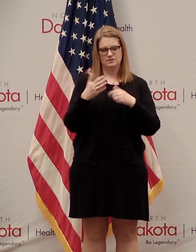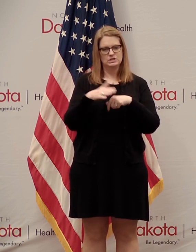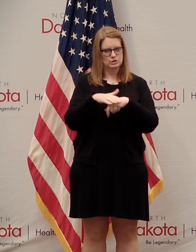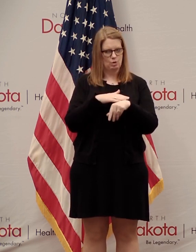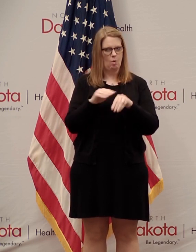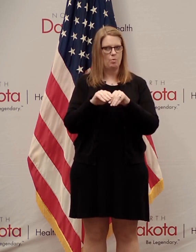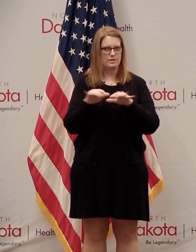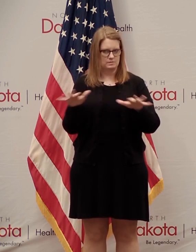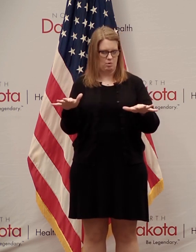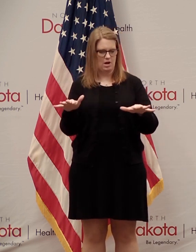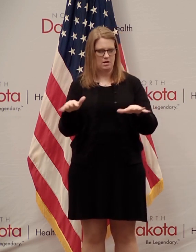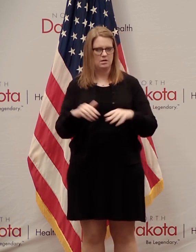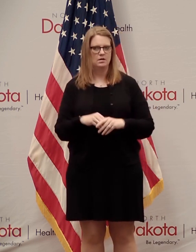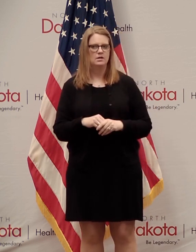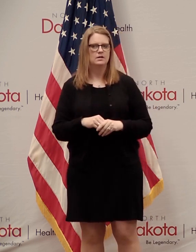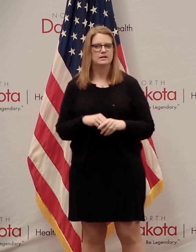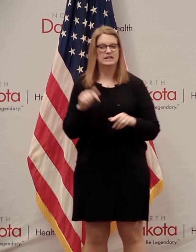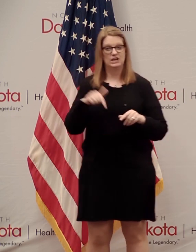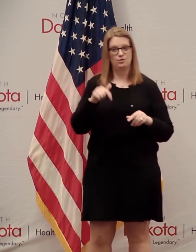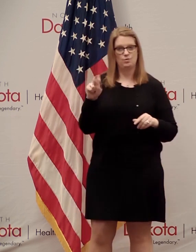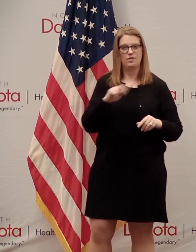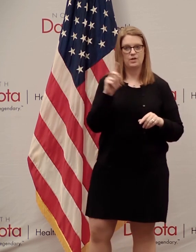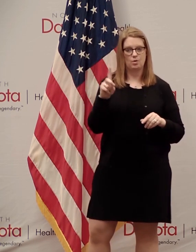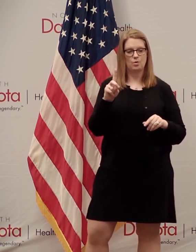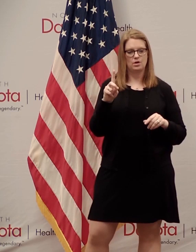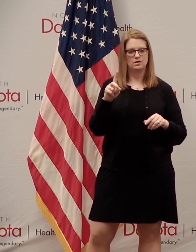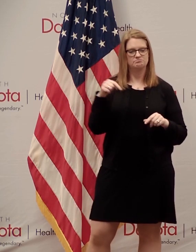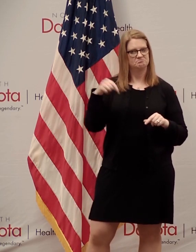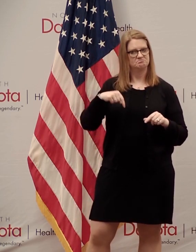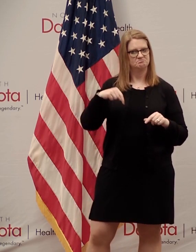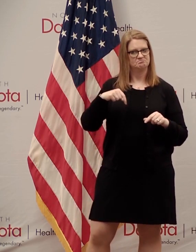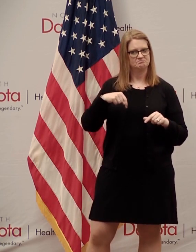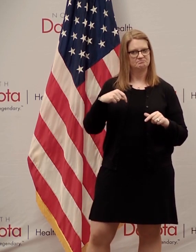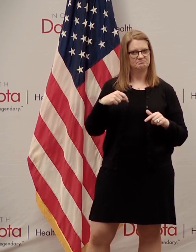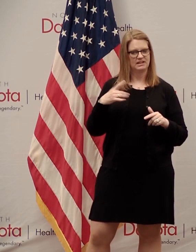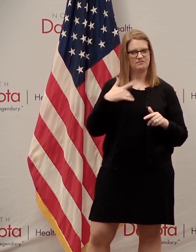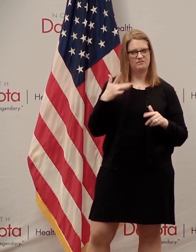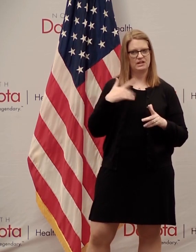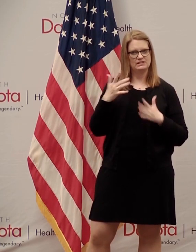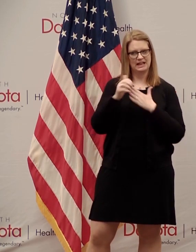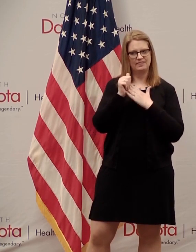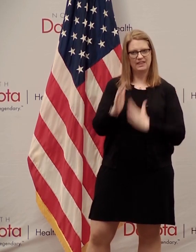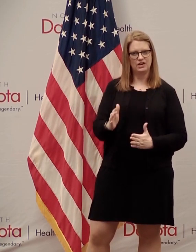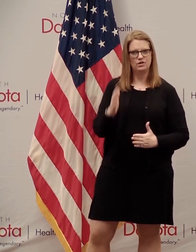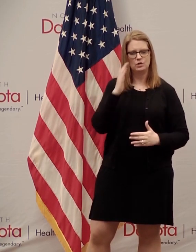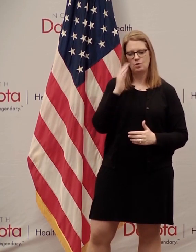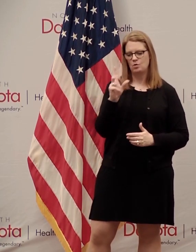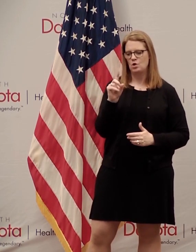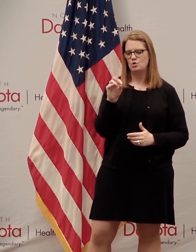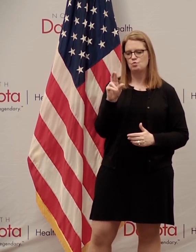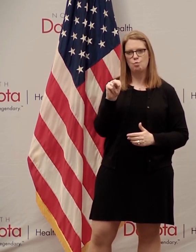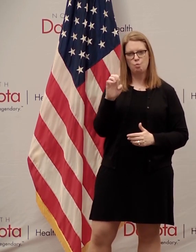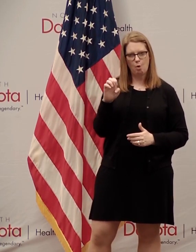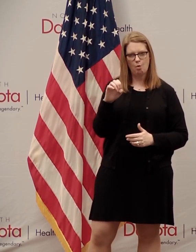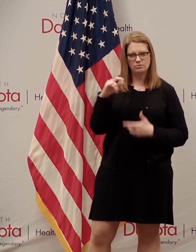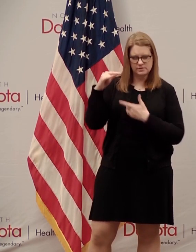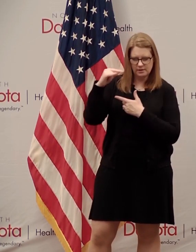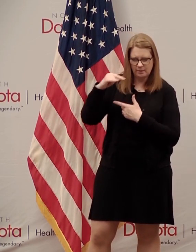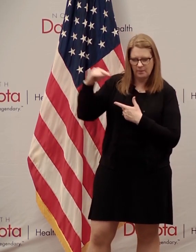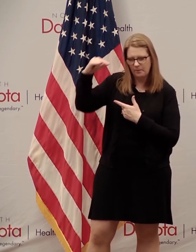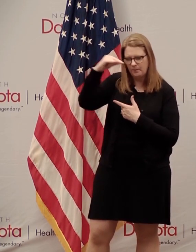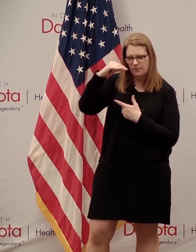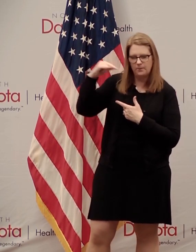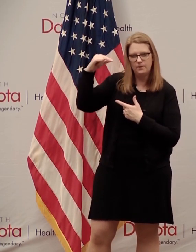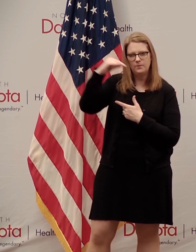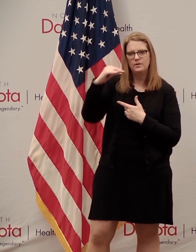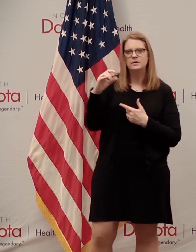slow the spread as well. And right here in North Dakota, we consider ourselves to be a leader in unmanned aerial systems, which we are across the nation.